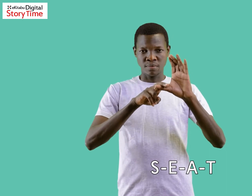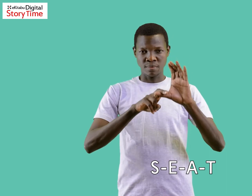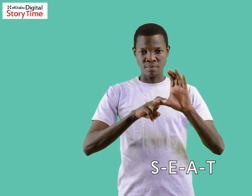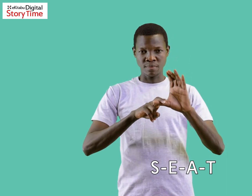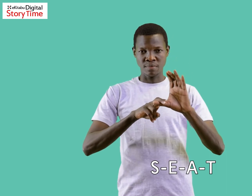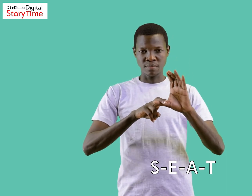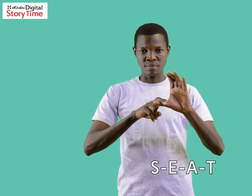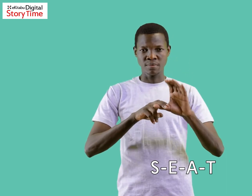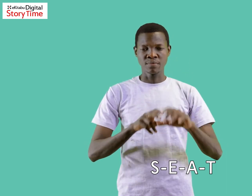Seat,